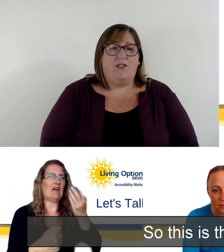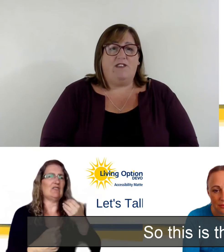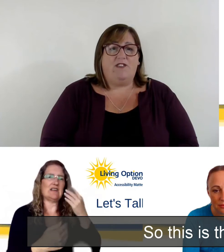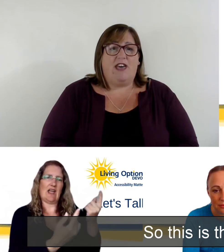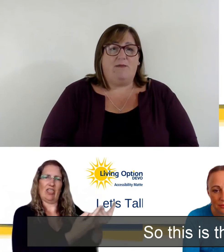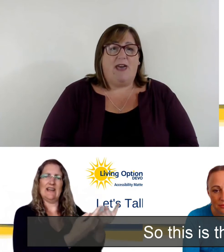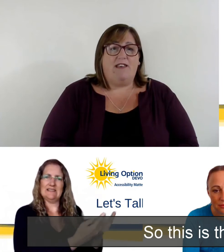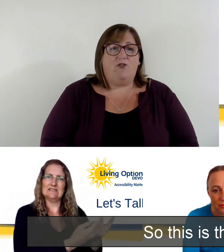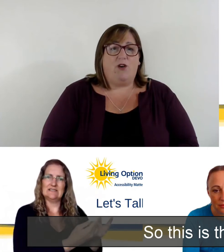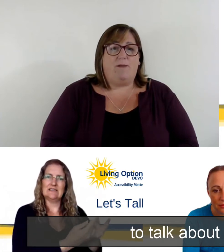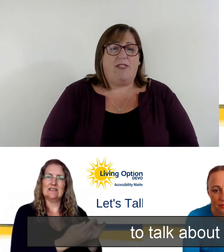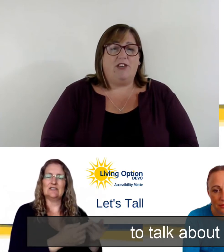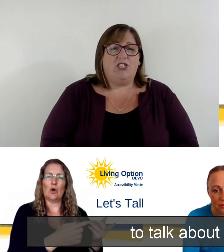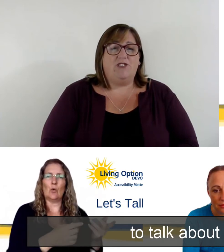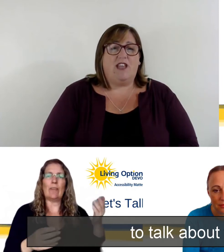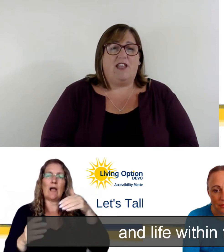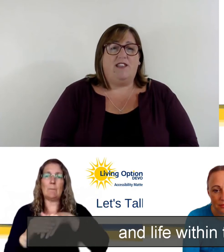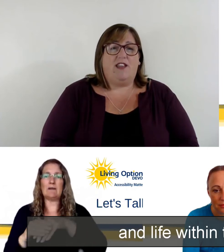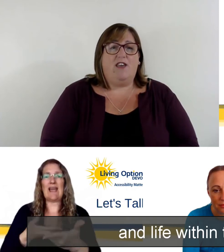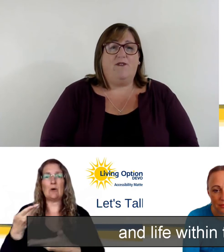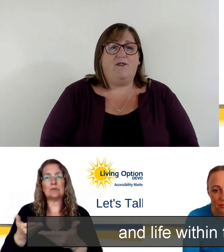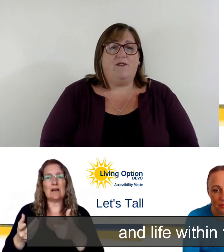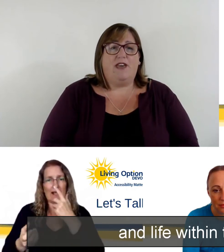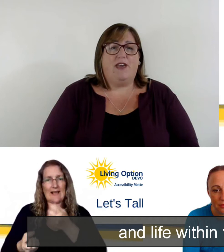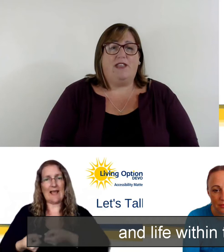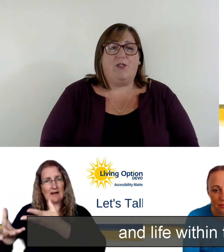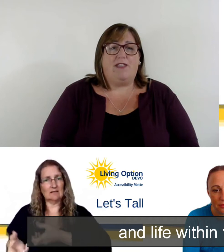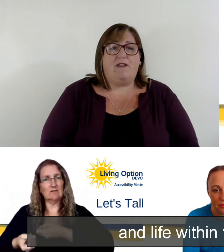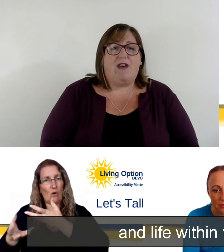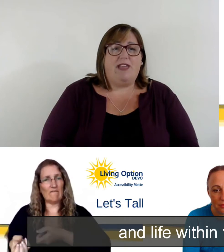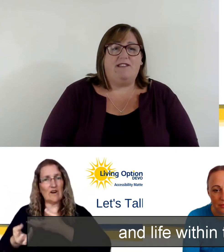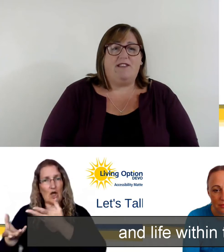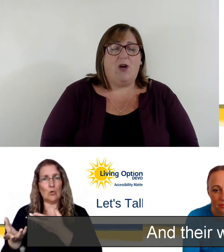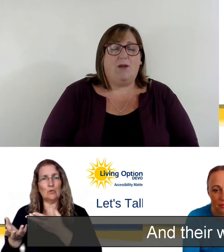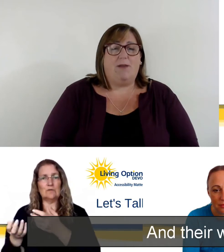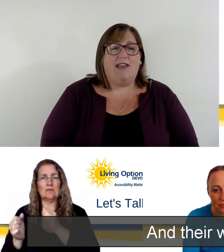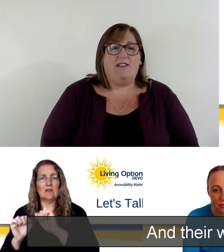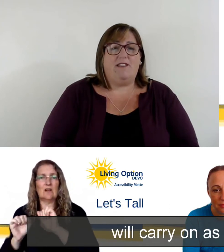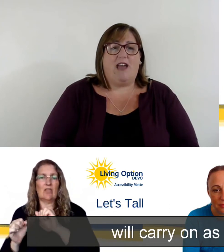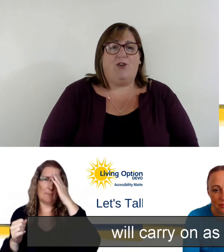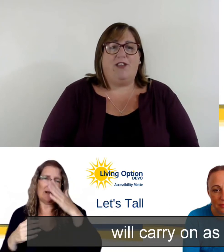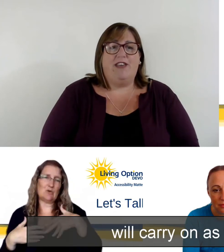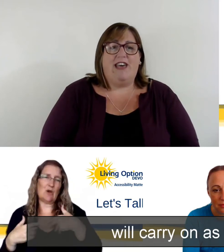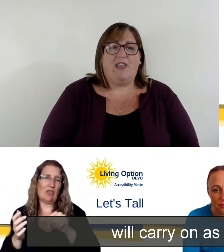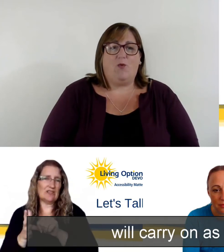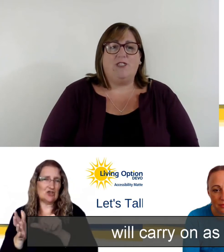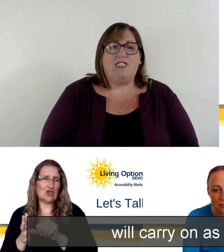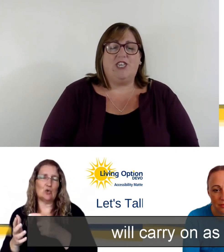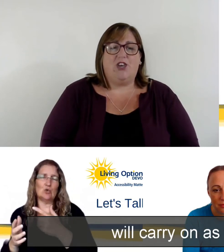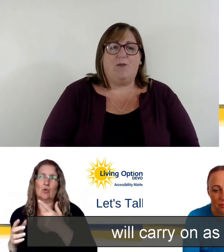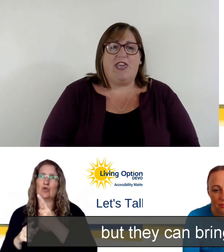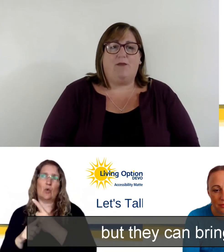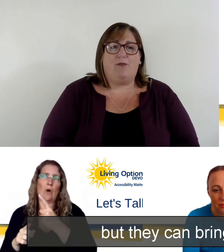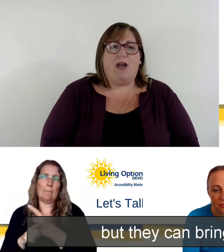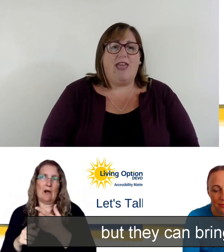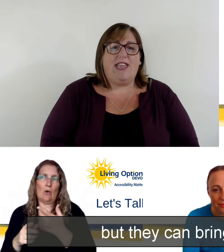So this is their space to talk about their issues, and life within their families and their workplace can carry on as they want it